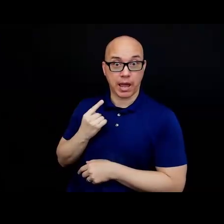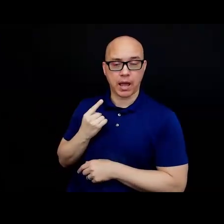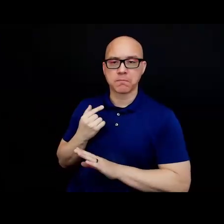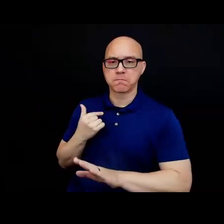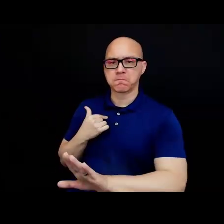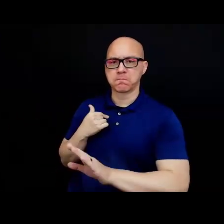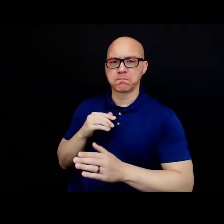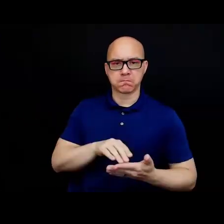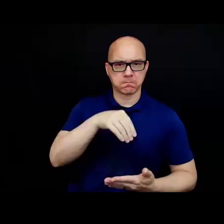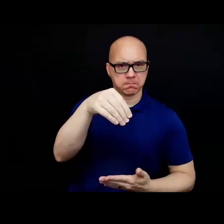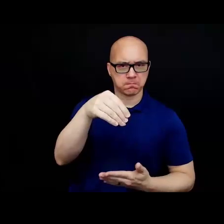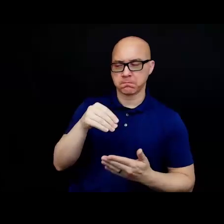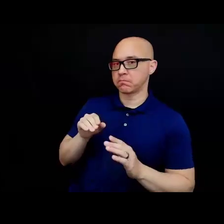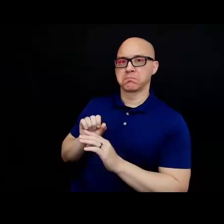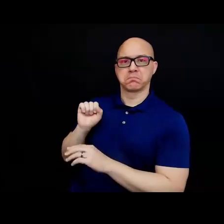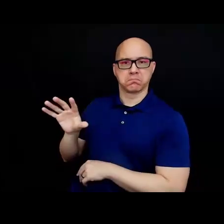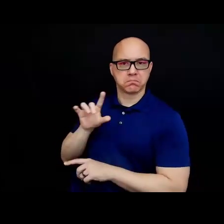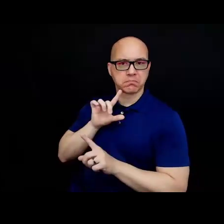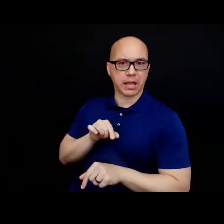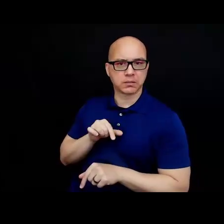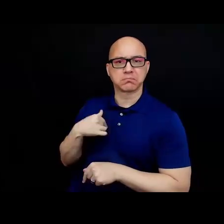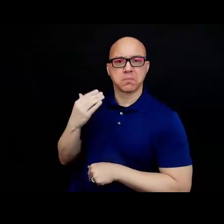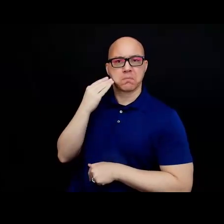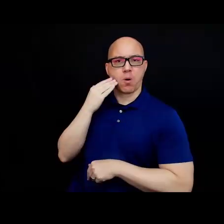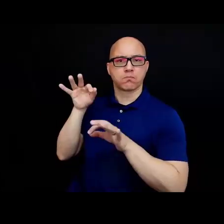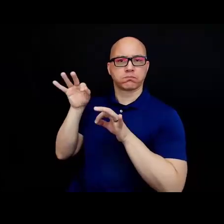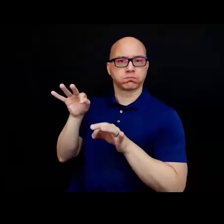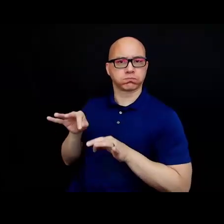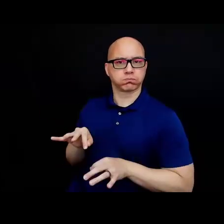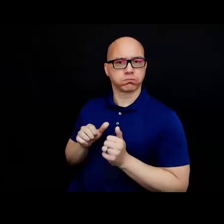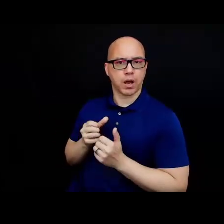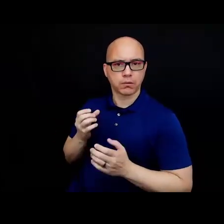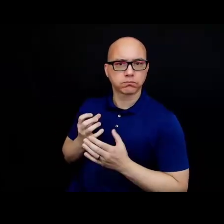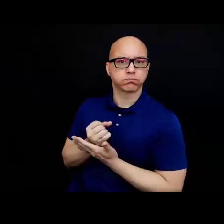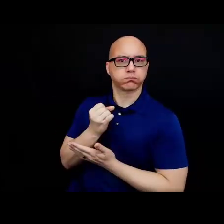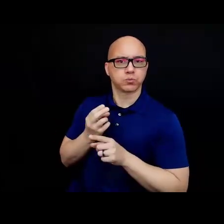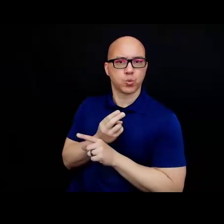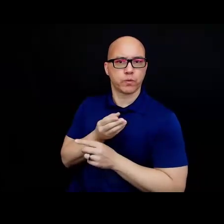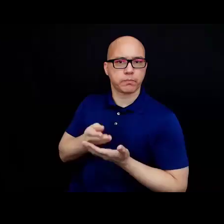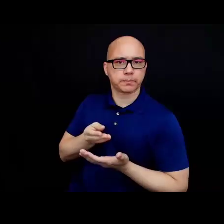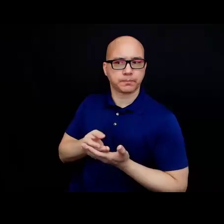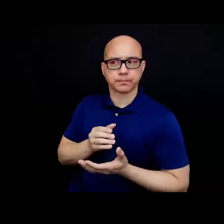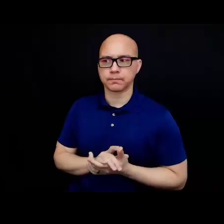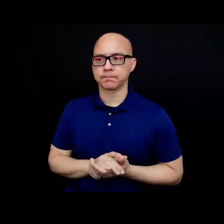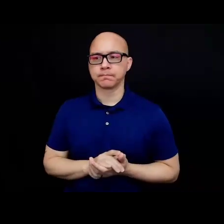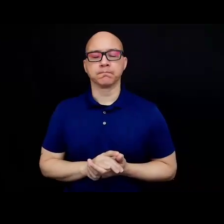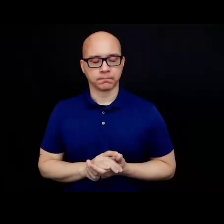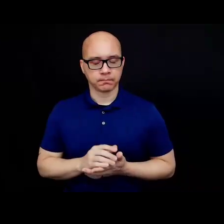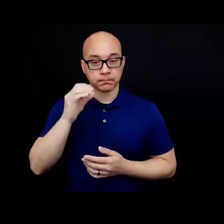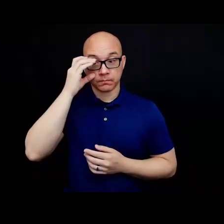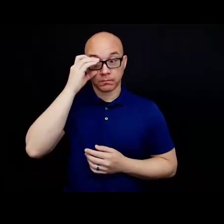you understand what you're going to do and how you're going to use the money. So let's now talk